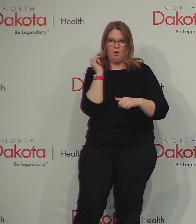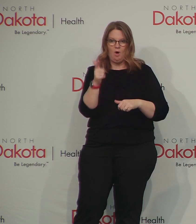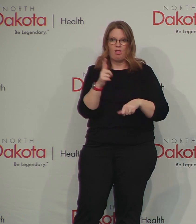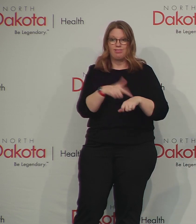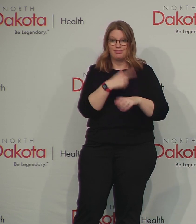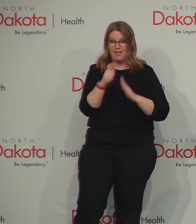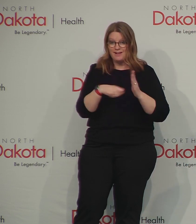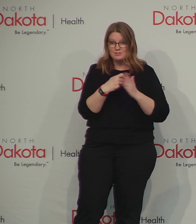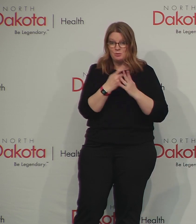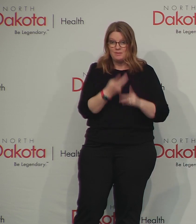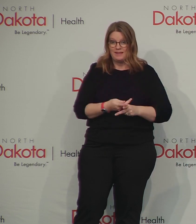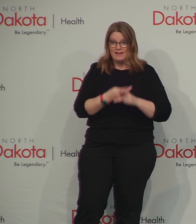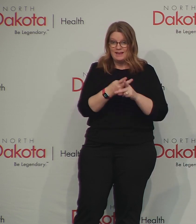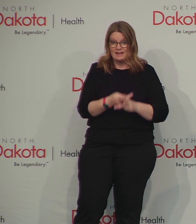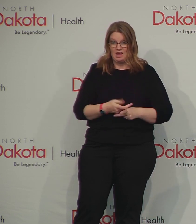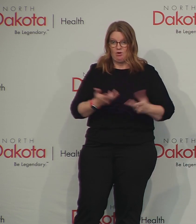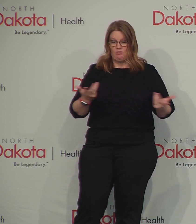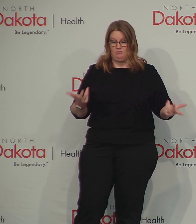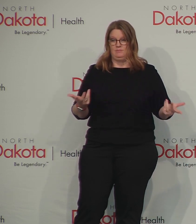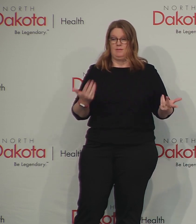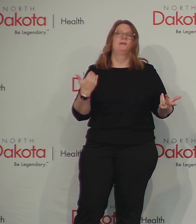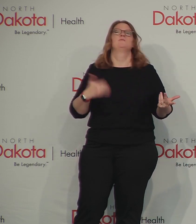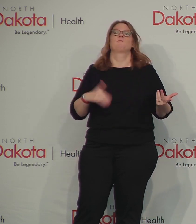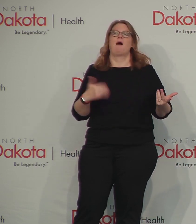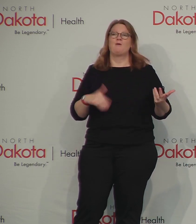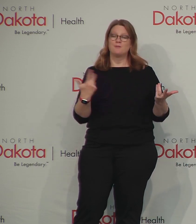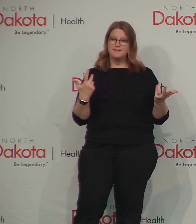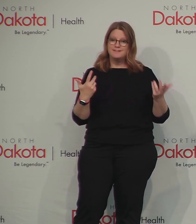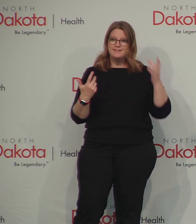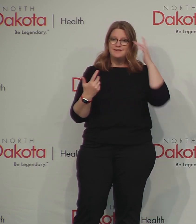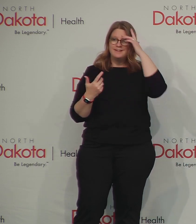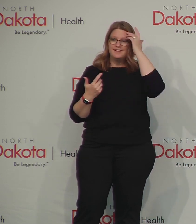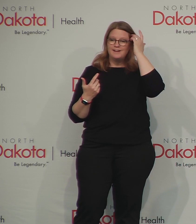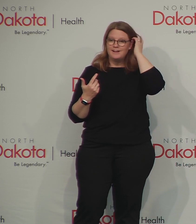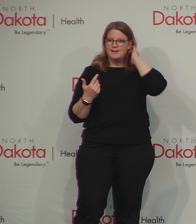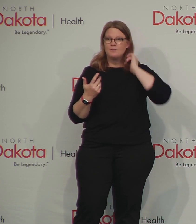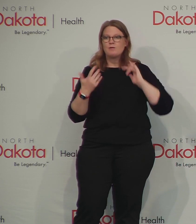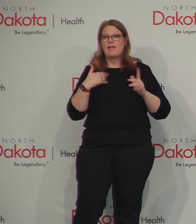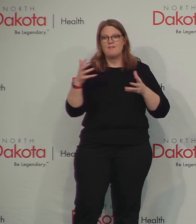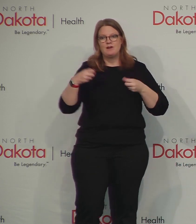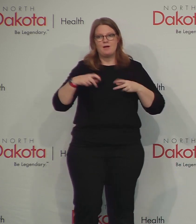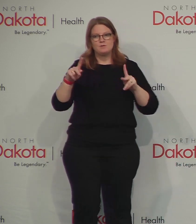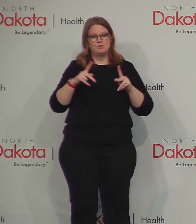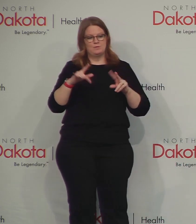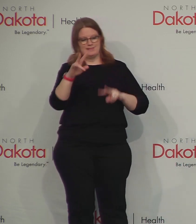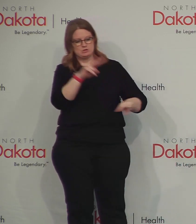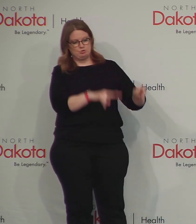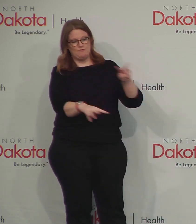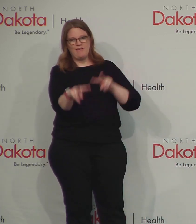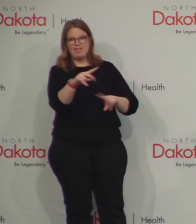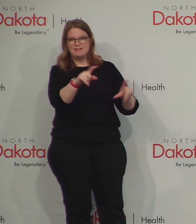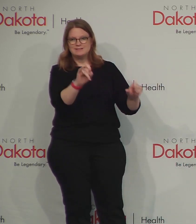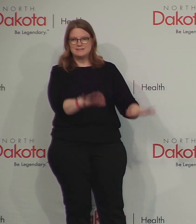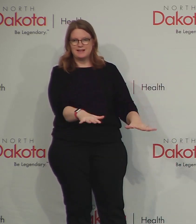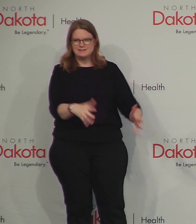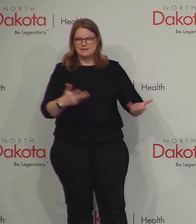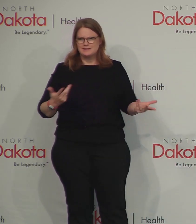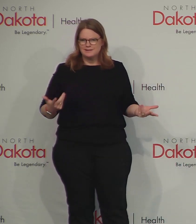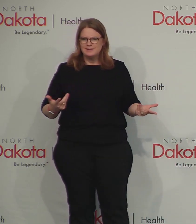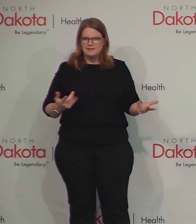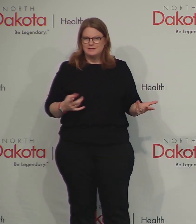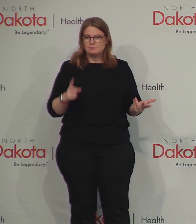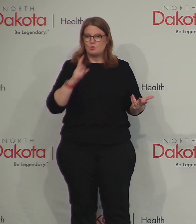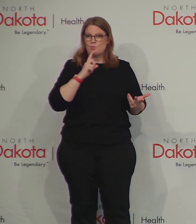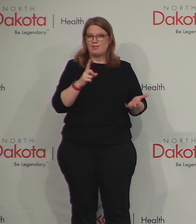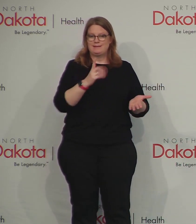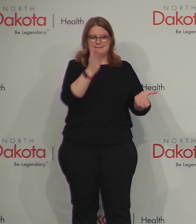care individuals. We've got an opportunity with the surveillance testing to really be able to break the